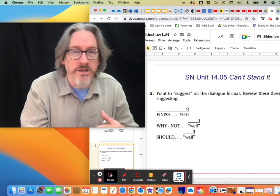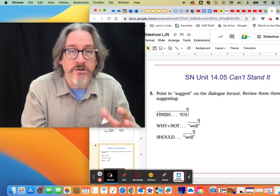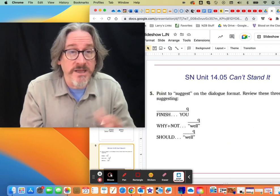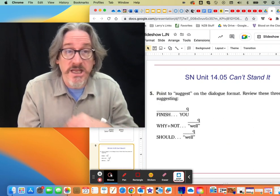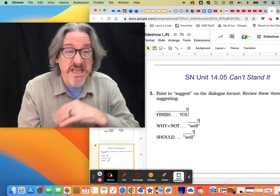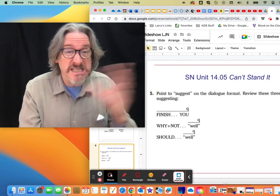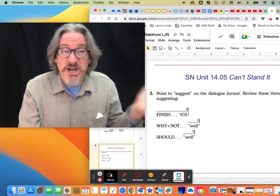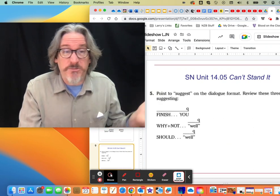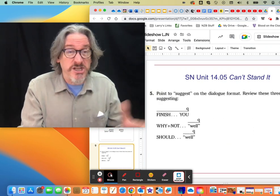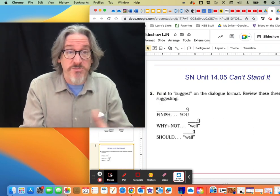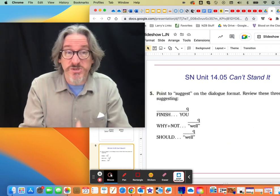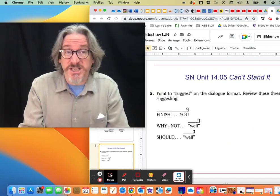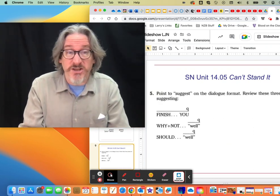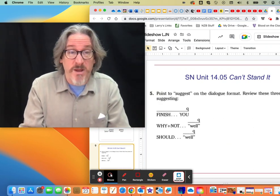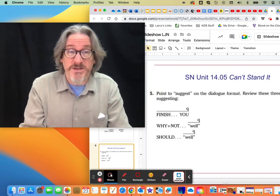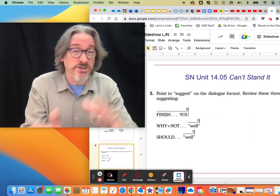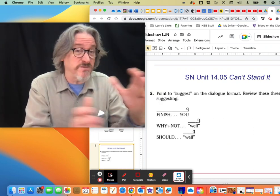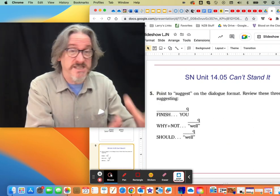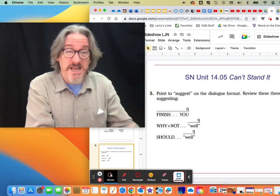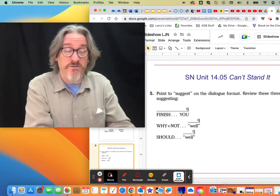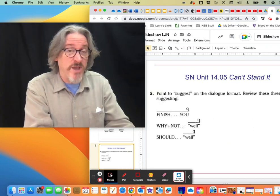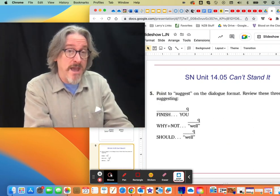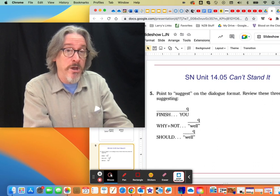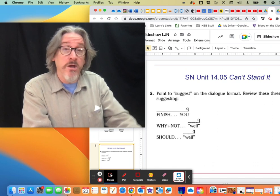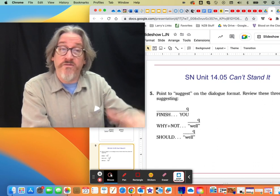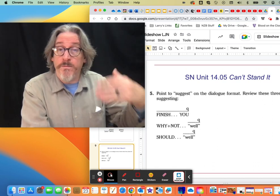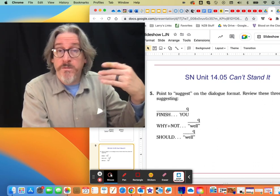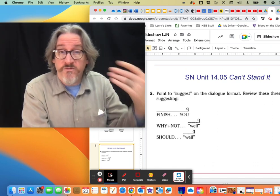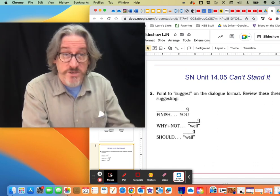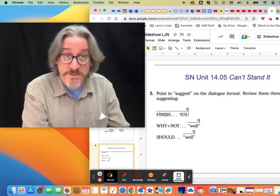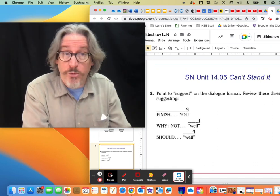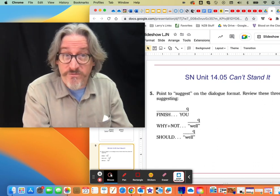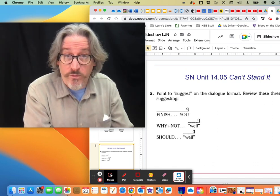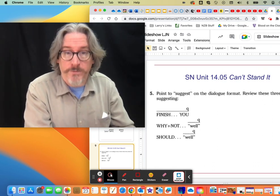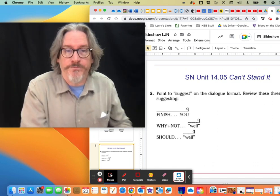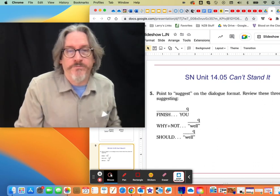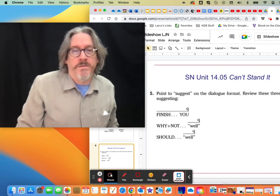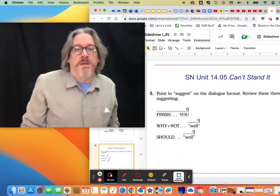And literally, this chapter is mostly repetition of the same vocab from